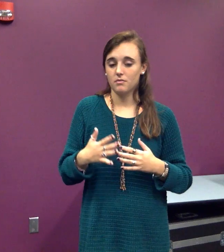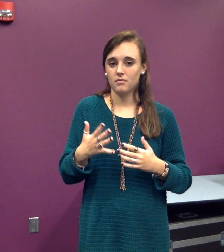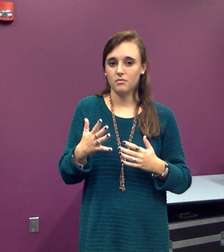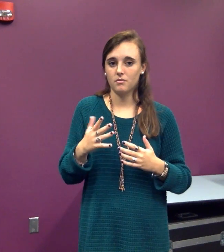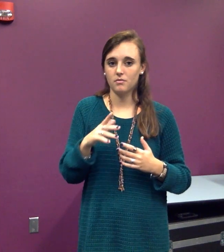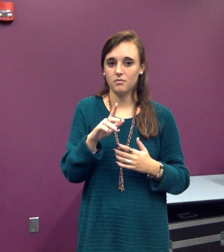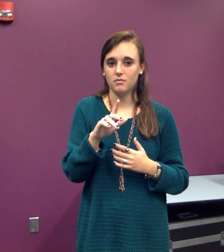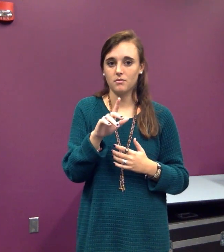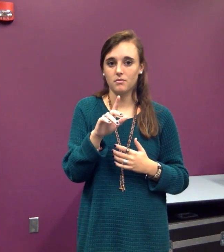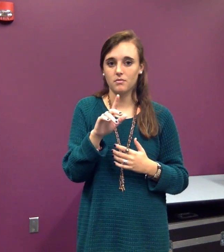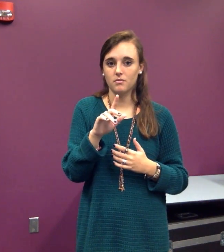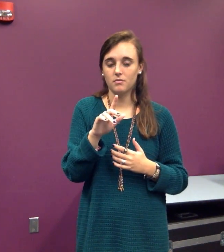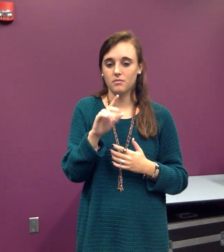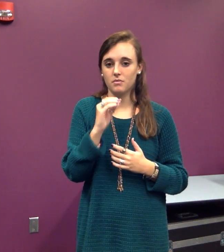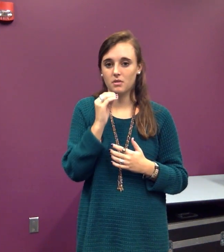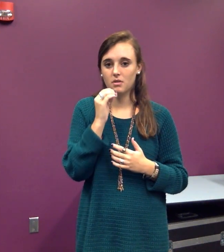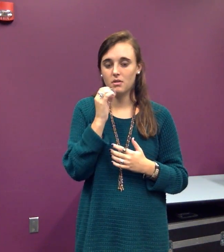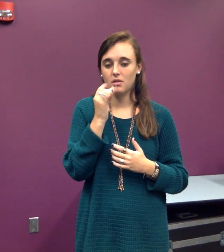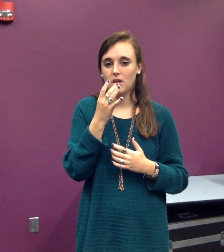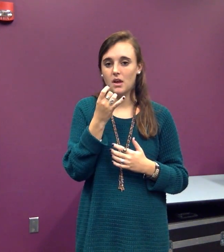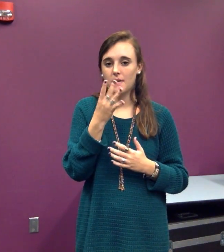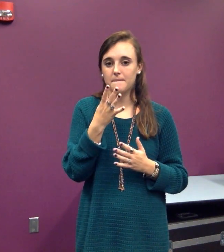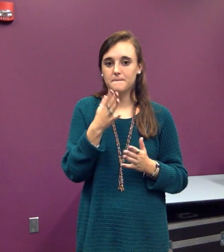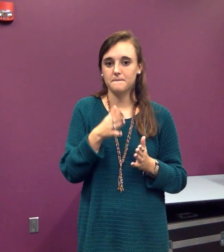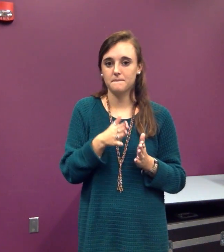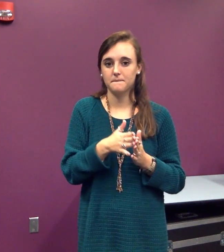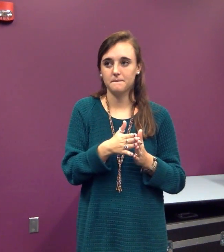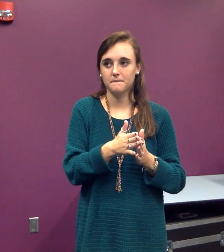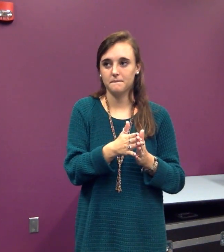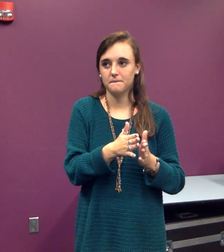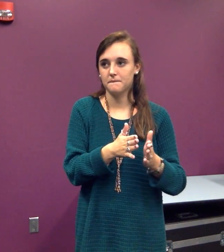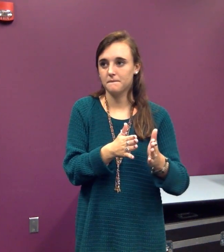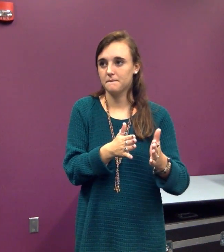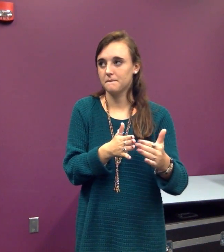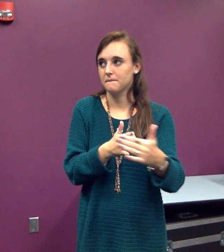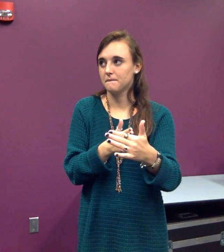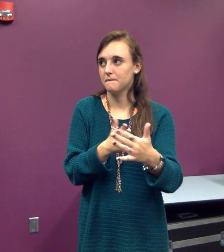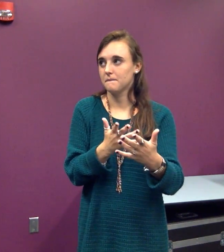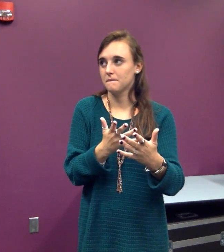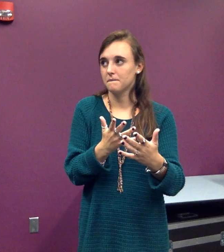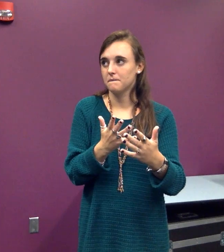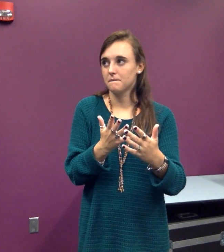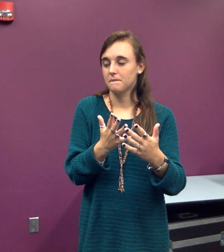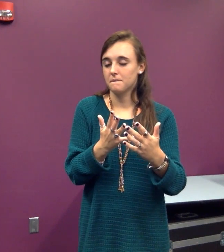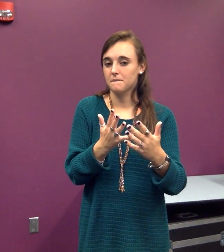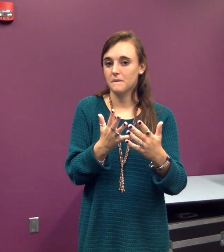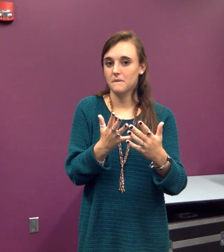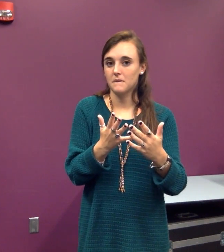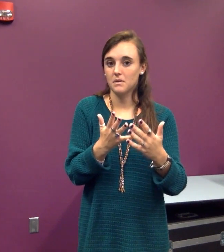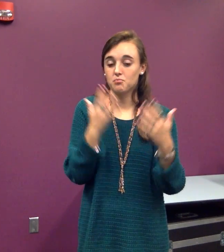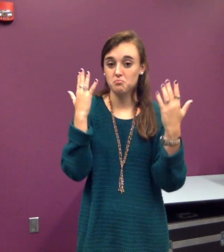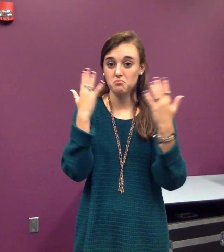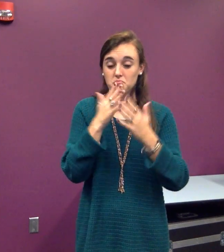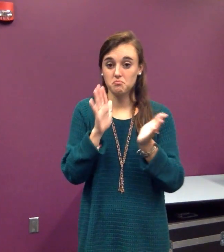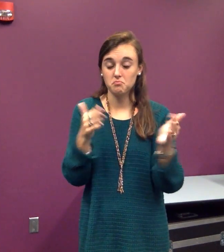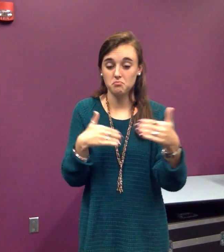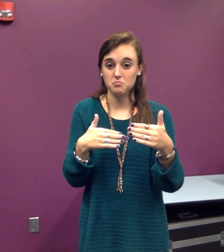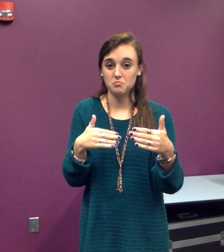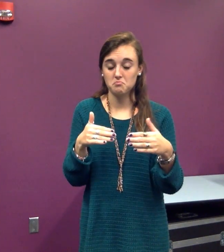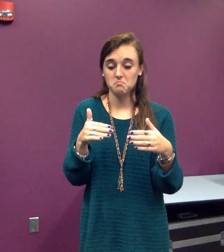why, if any of you have ever been in a photographic dark room, sometimes they don't use doors, they just have hallways that